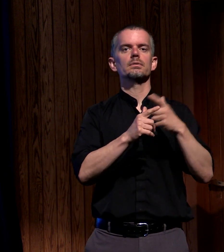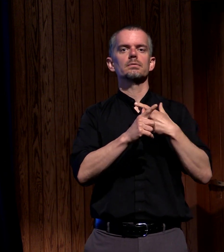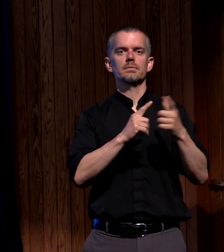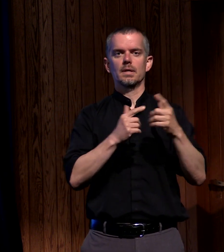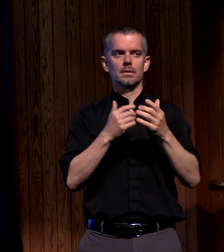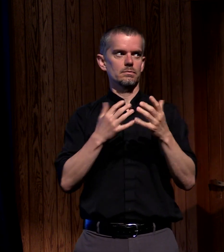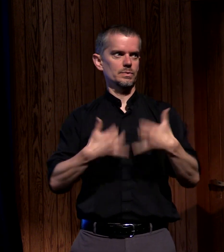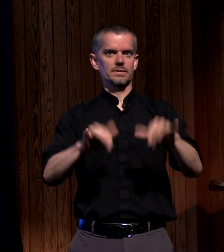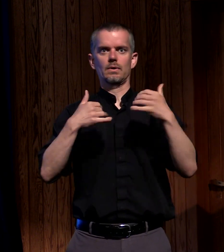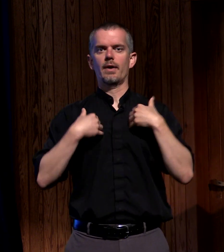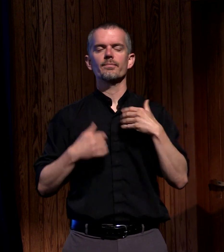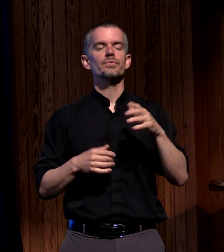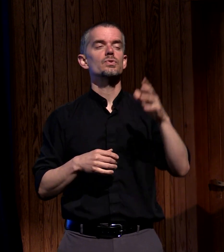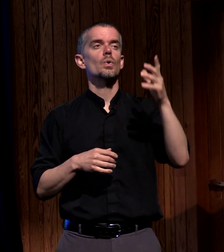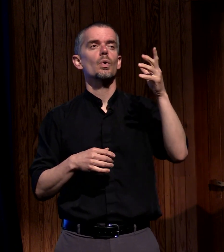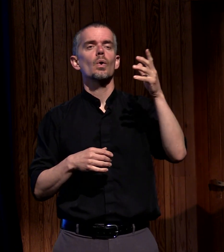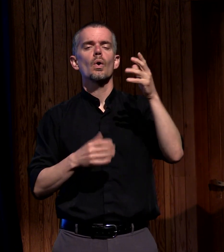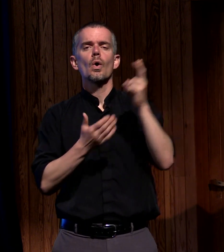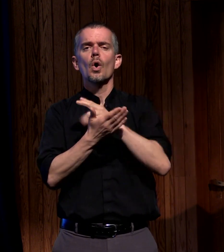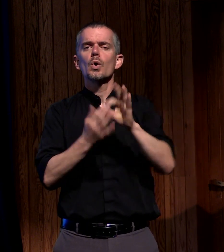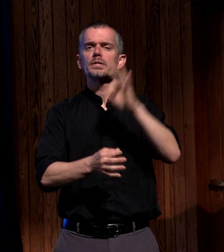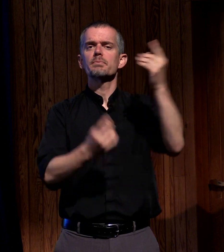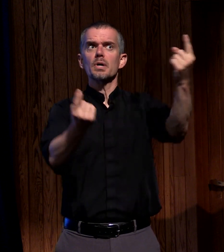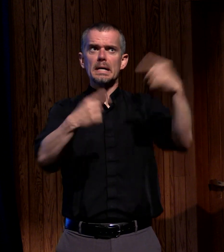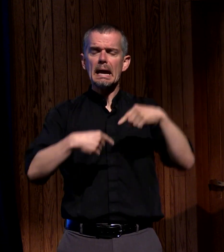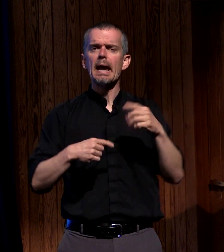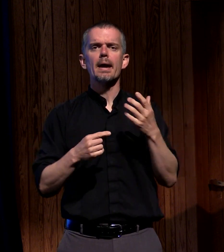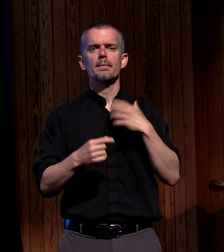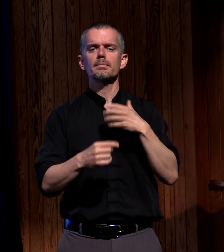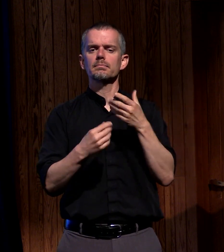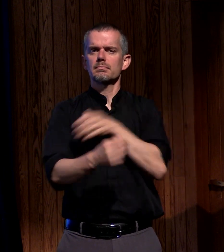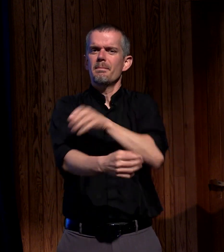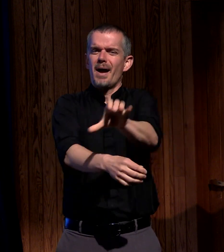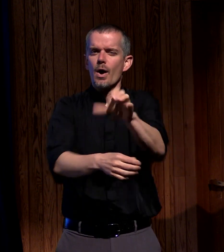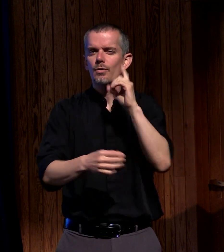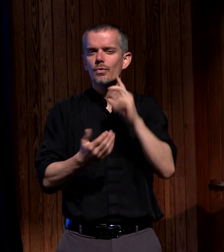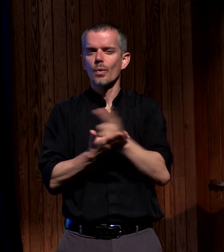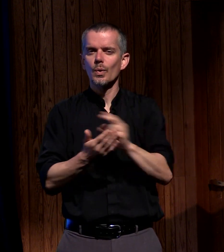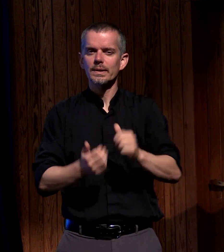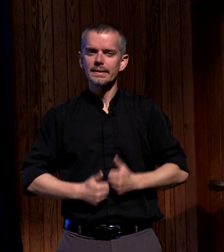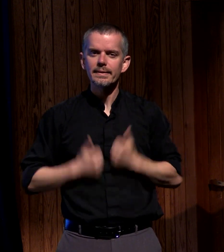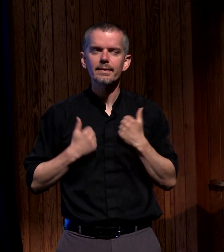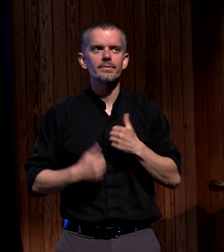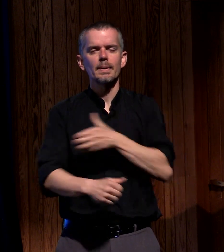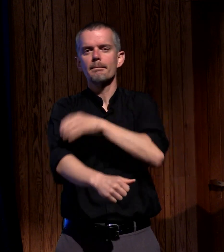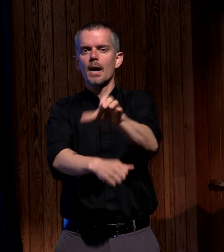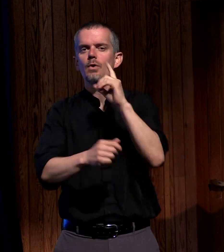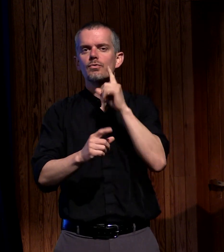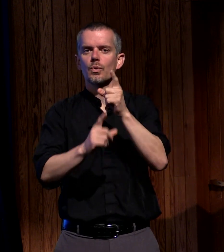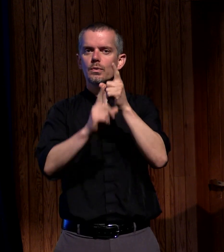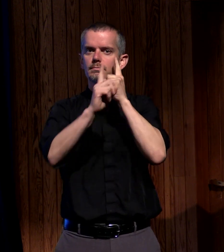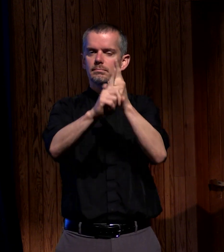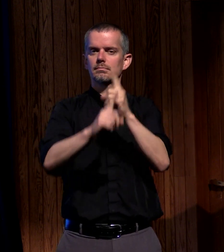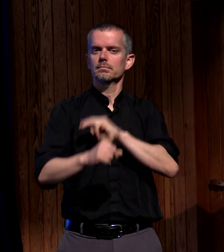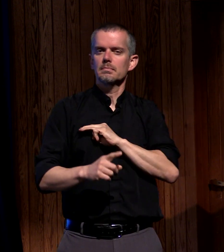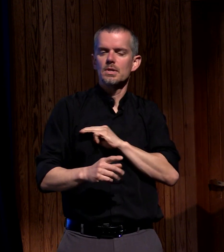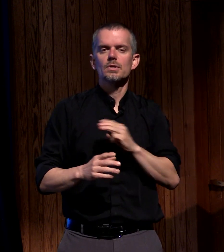came for power for holy living he came for power for mission and God's redemptive plan took the next steps